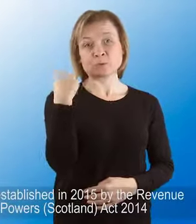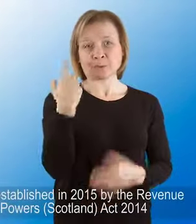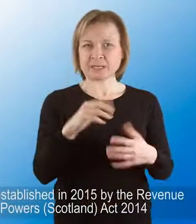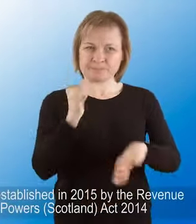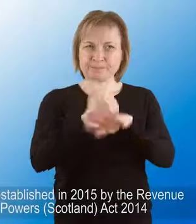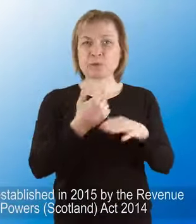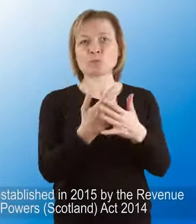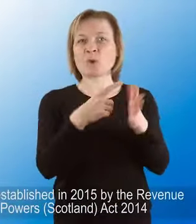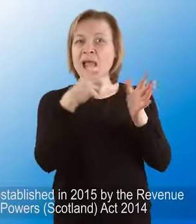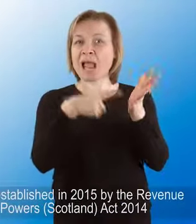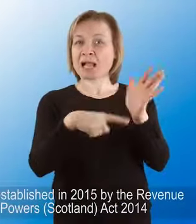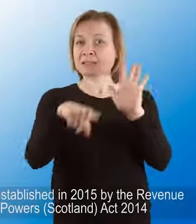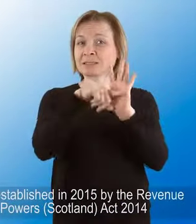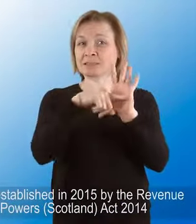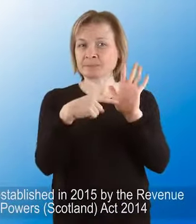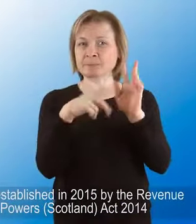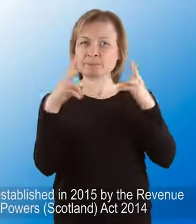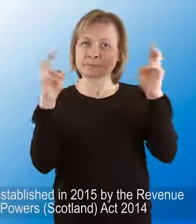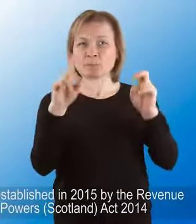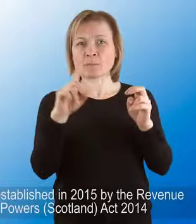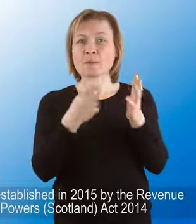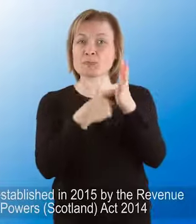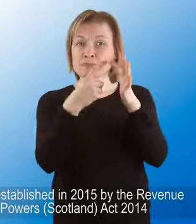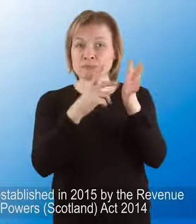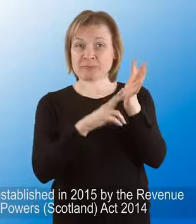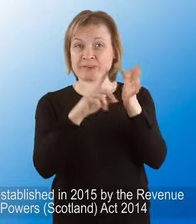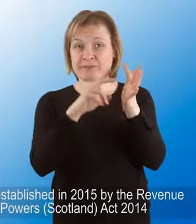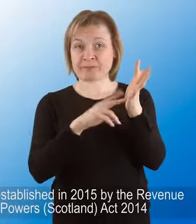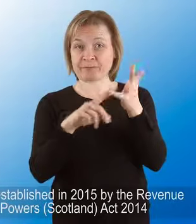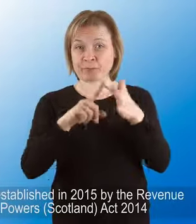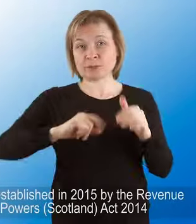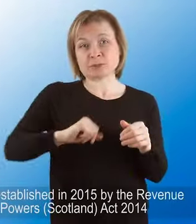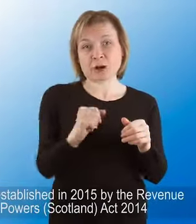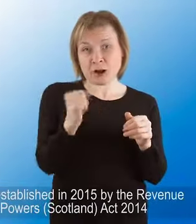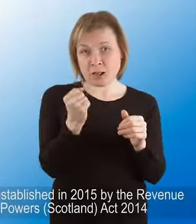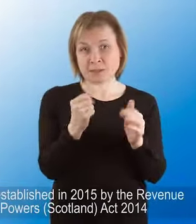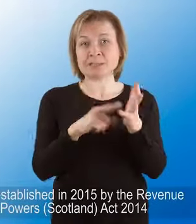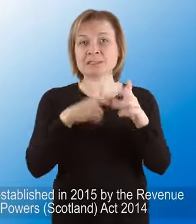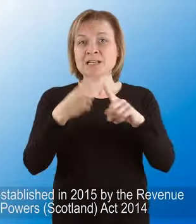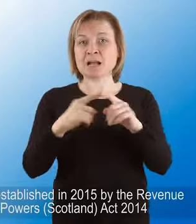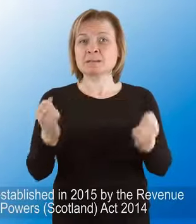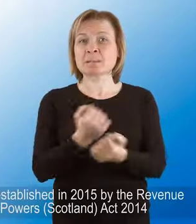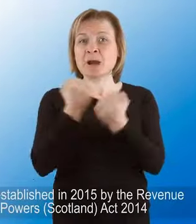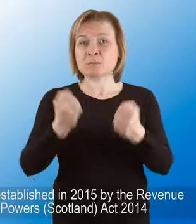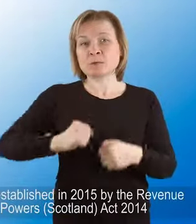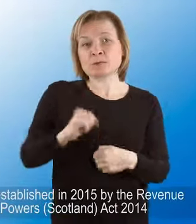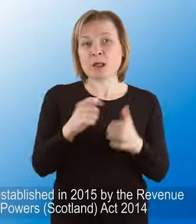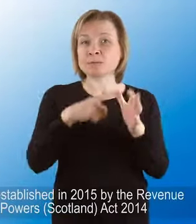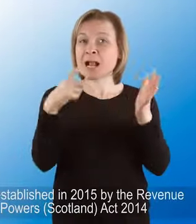Revenue Scotland was established in 2015 by the Revenue Scotland and Tax Powers Scotland